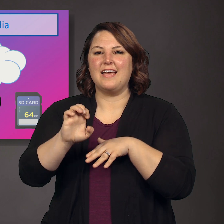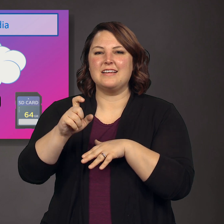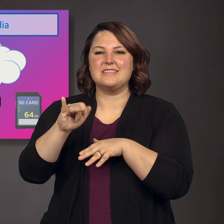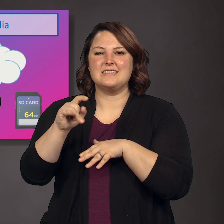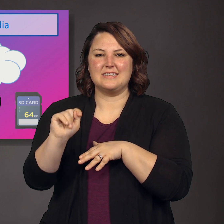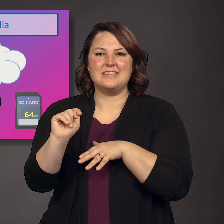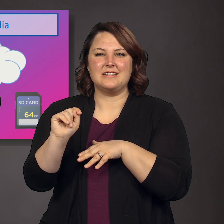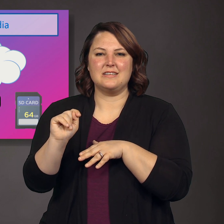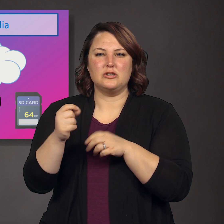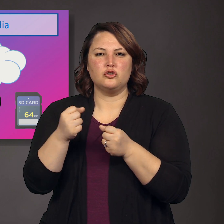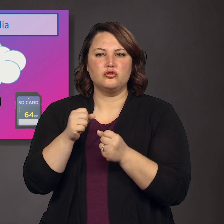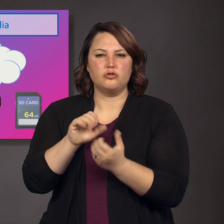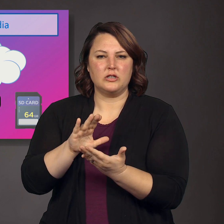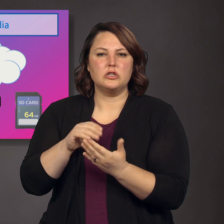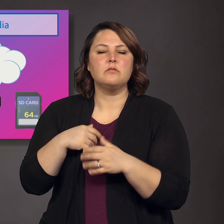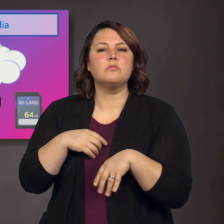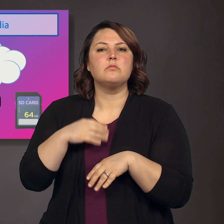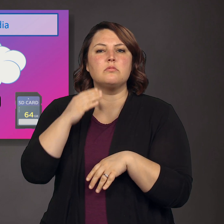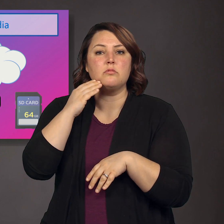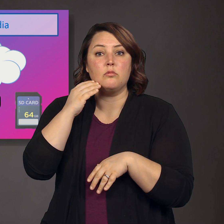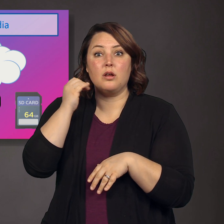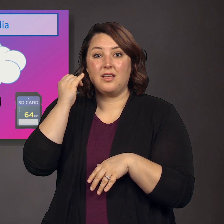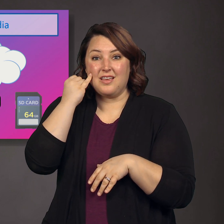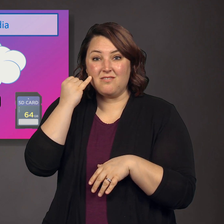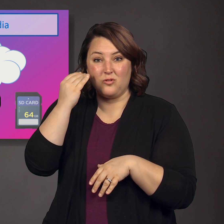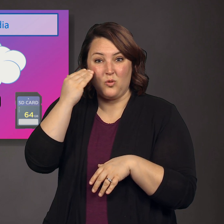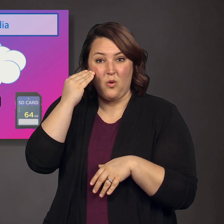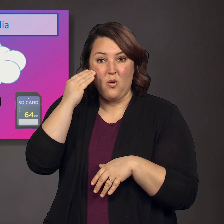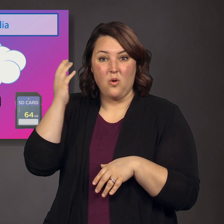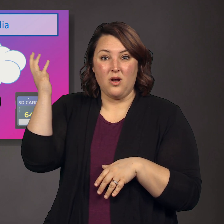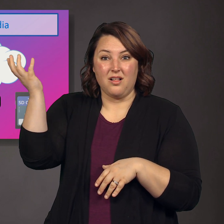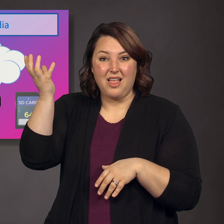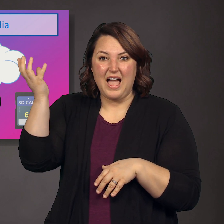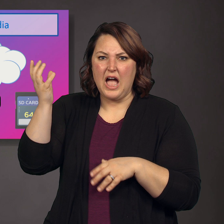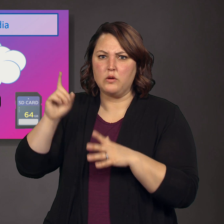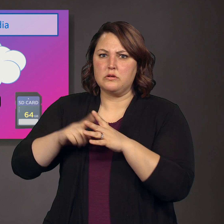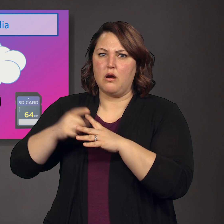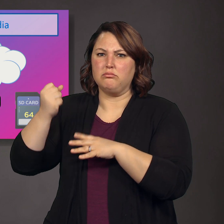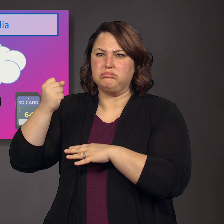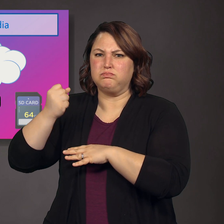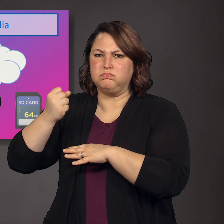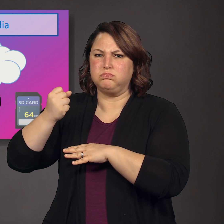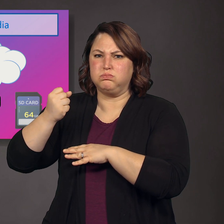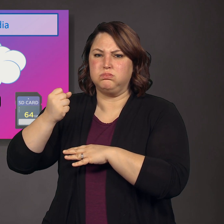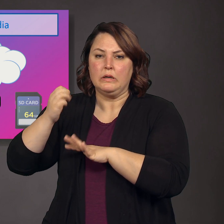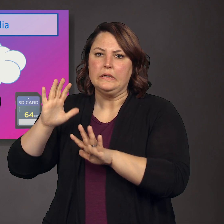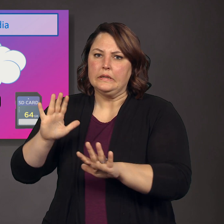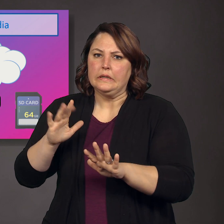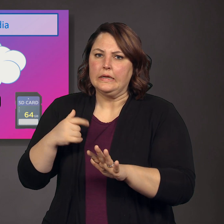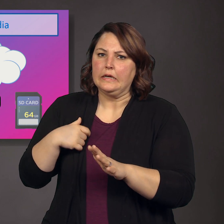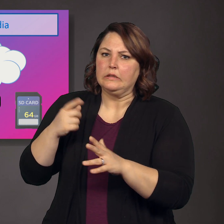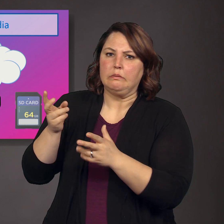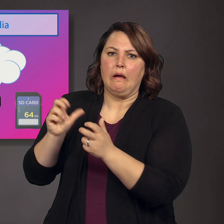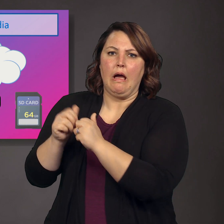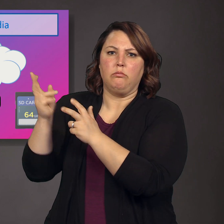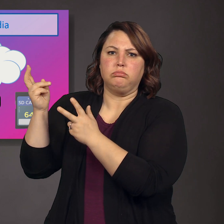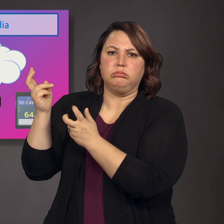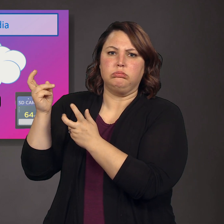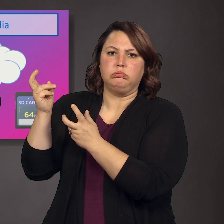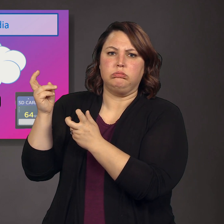XYZ cloud storage backup company is going bust, you need to have a way to be able to get your data off there.